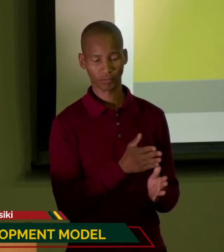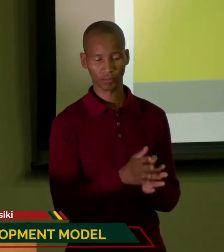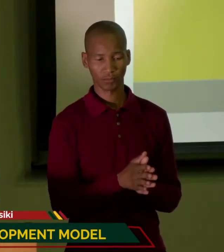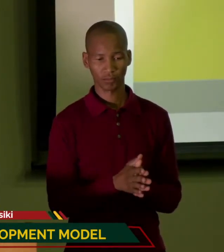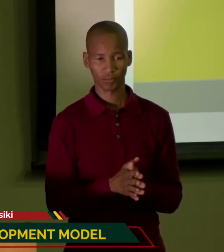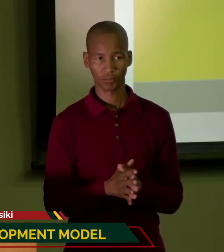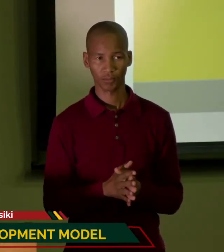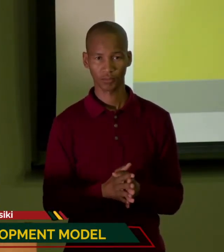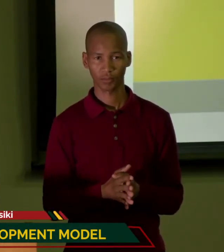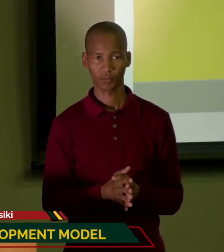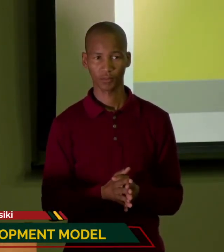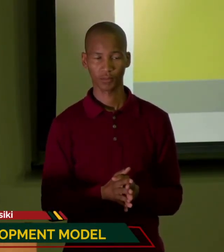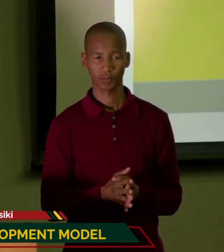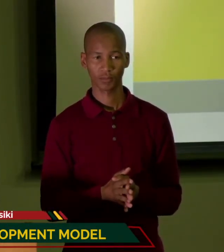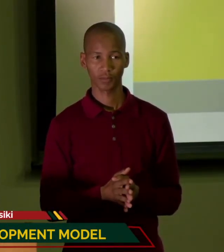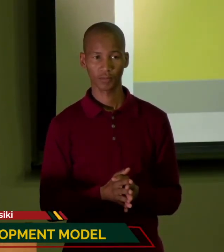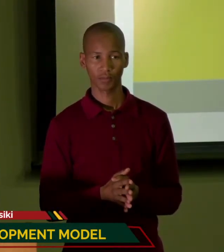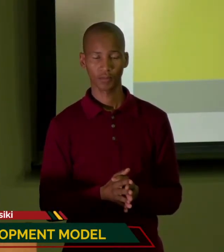Masiye ke ngokuna on the